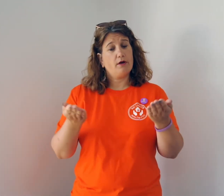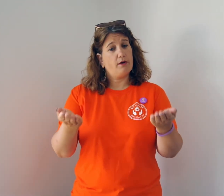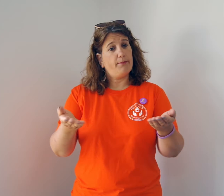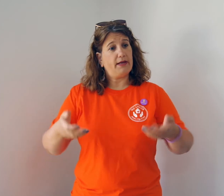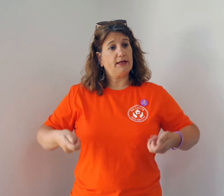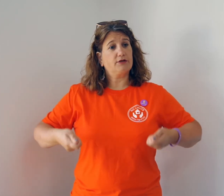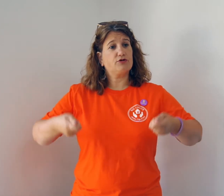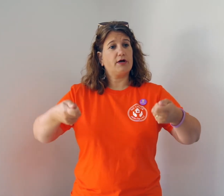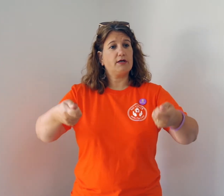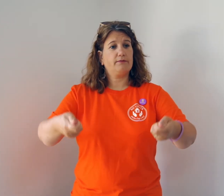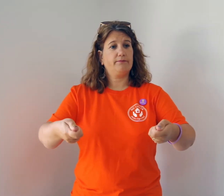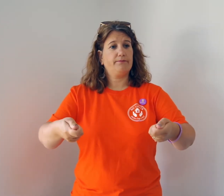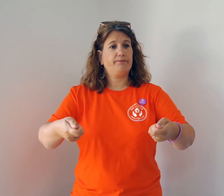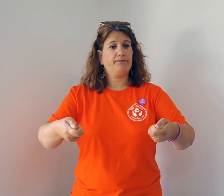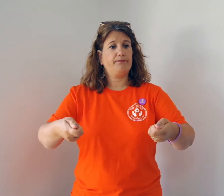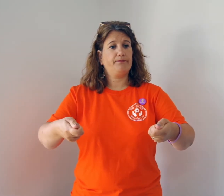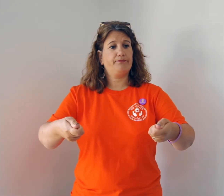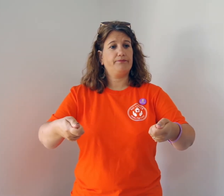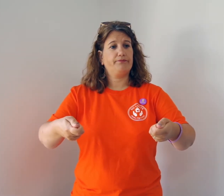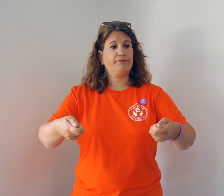a baking tray,